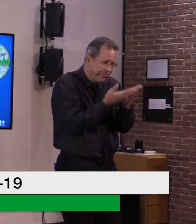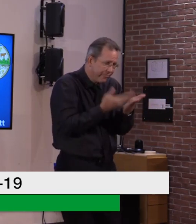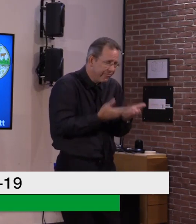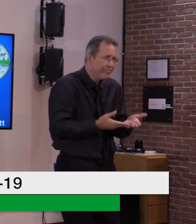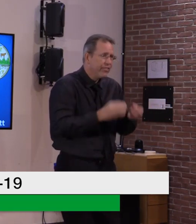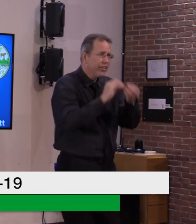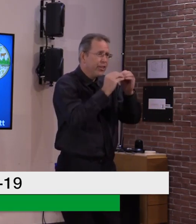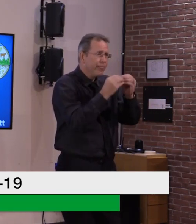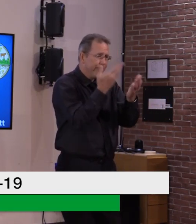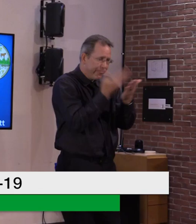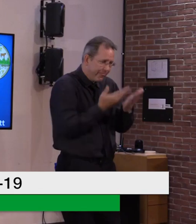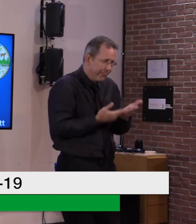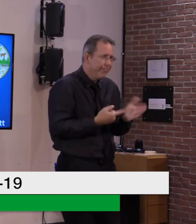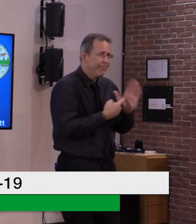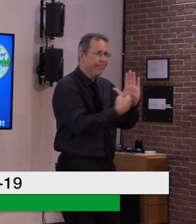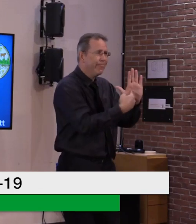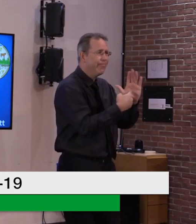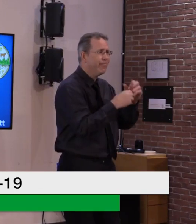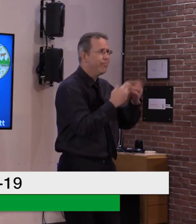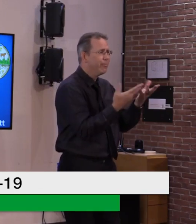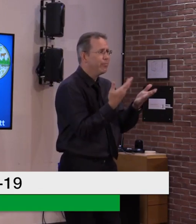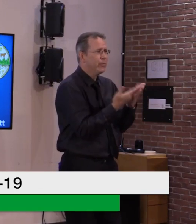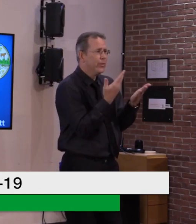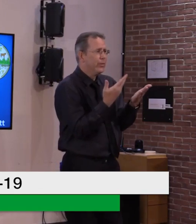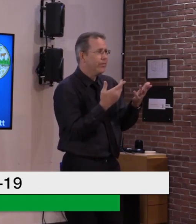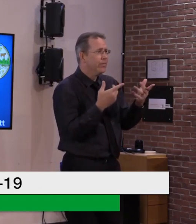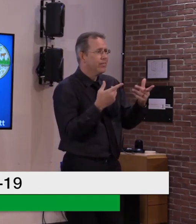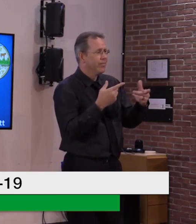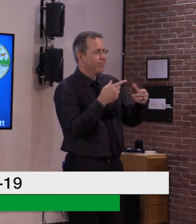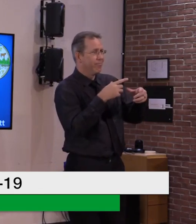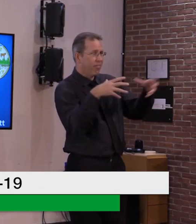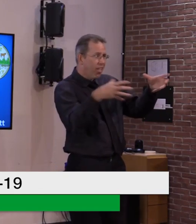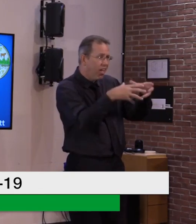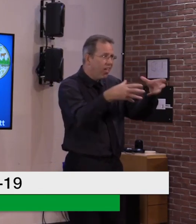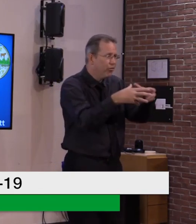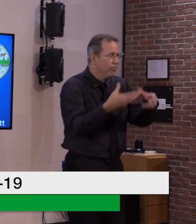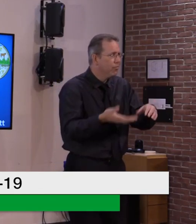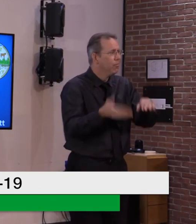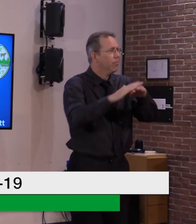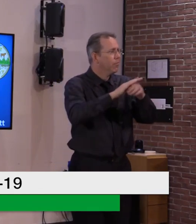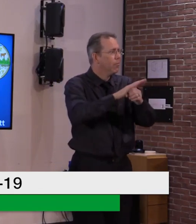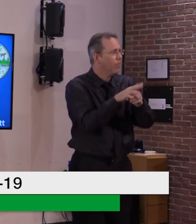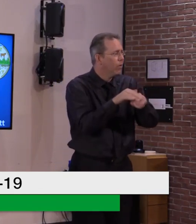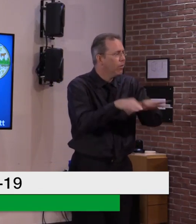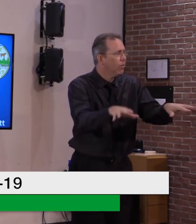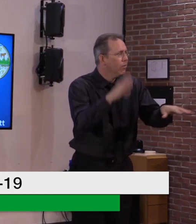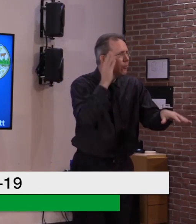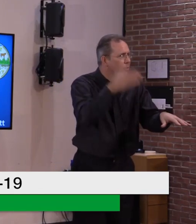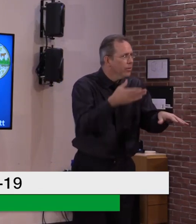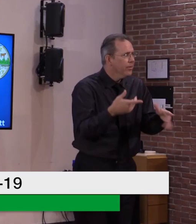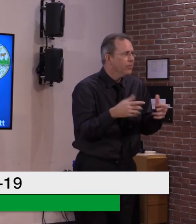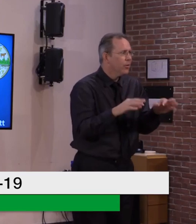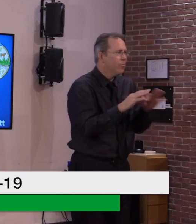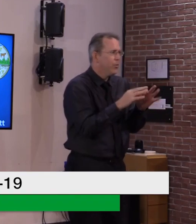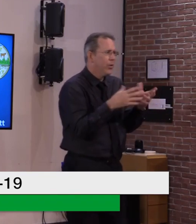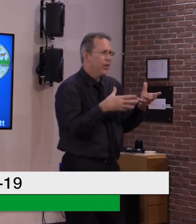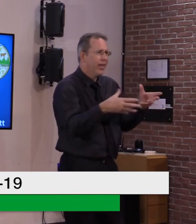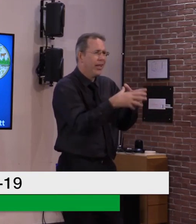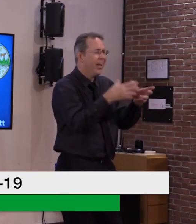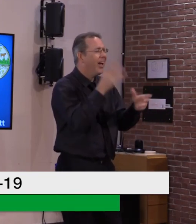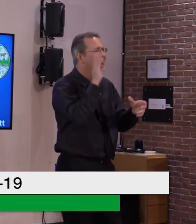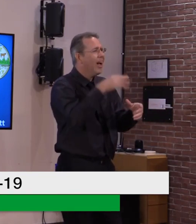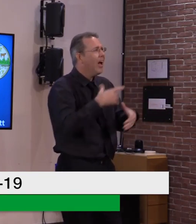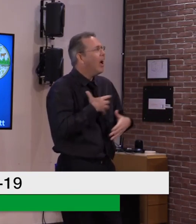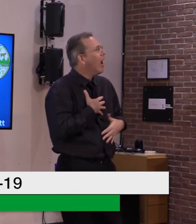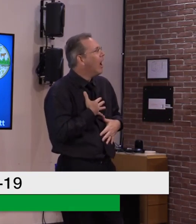the restaurants within their household within their family and going to a restaurant uh we're not seeing that there's a uh there's the